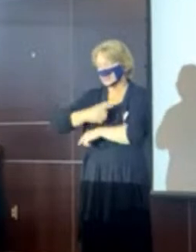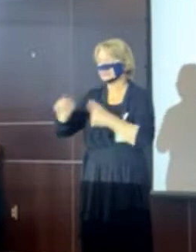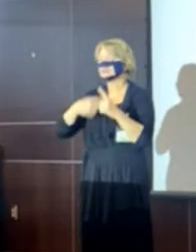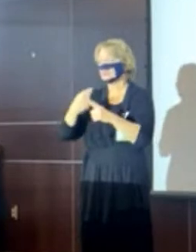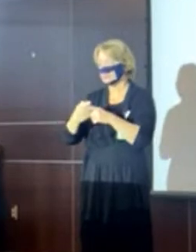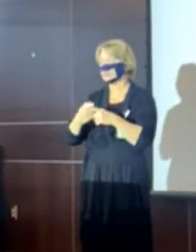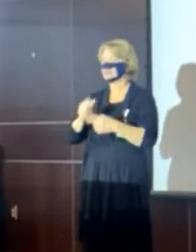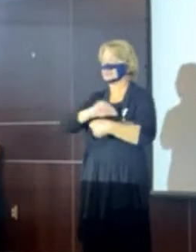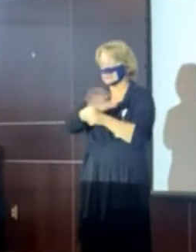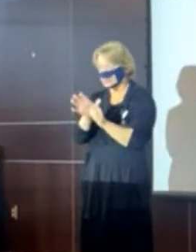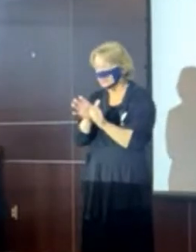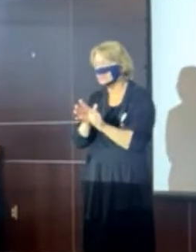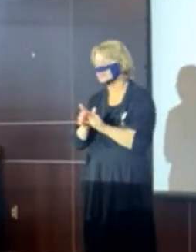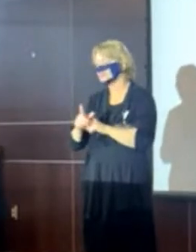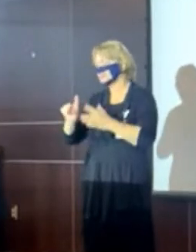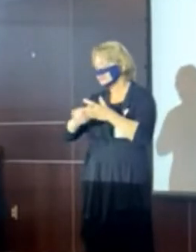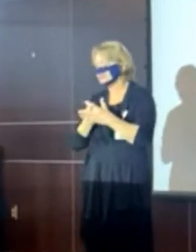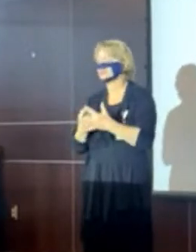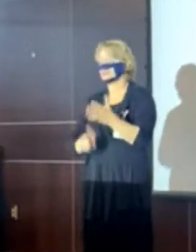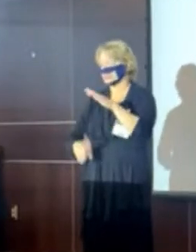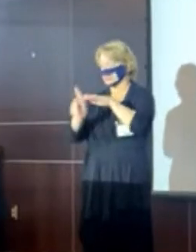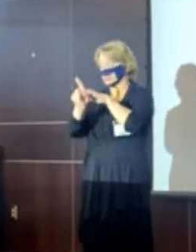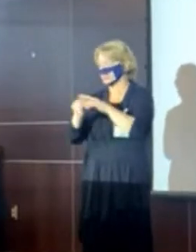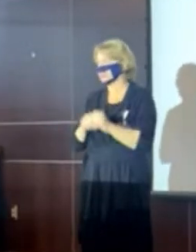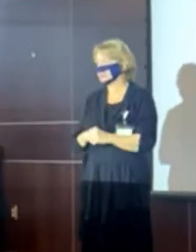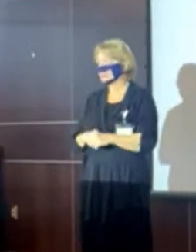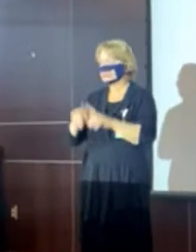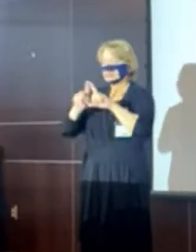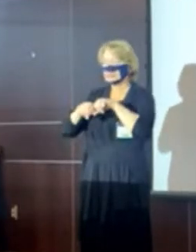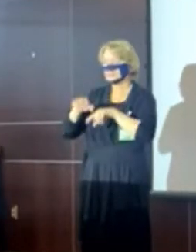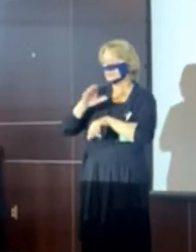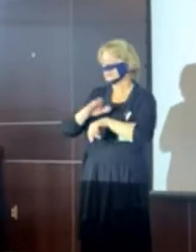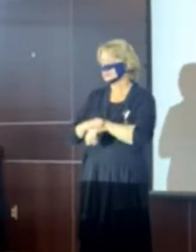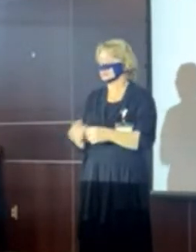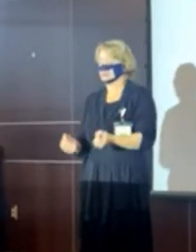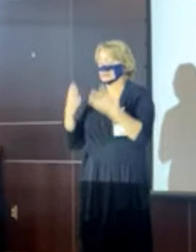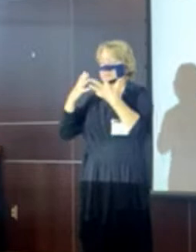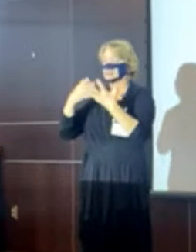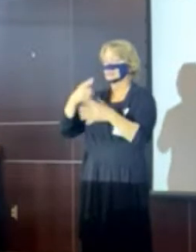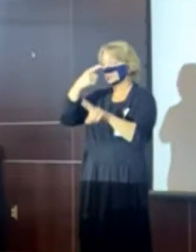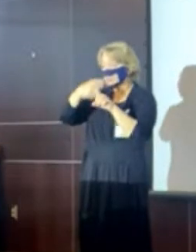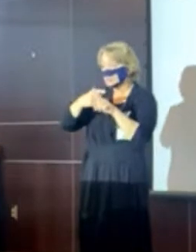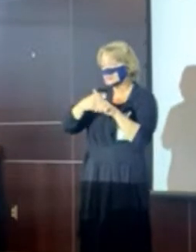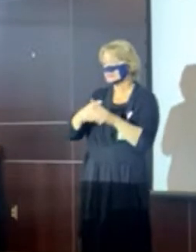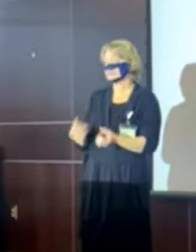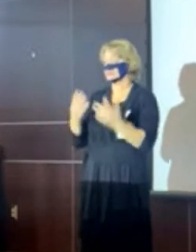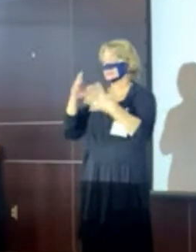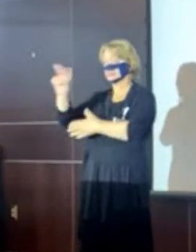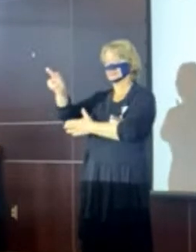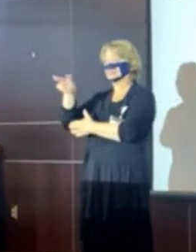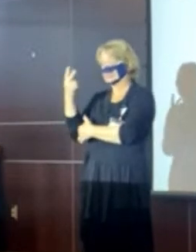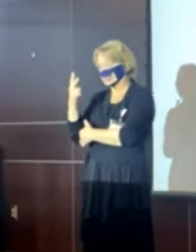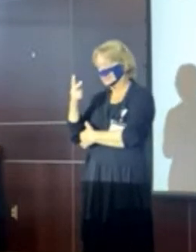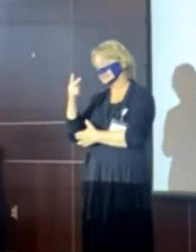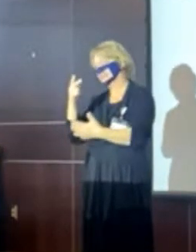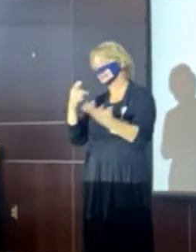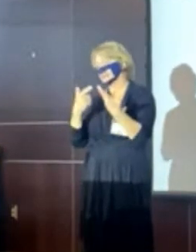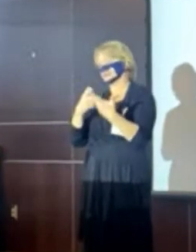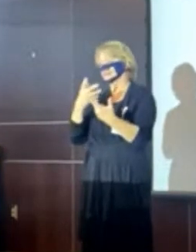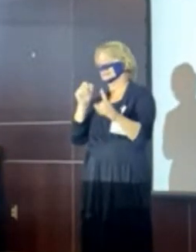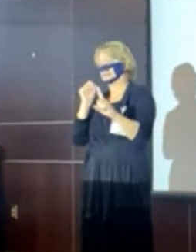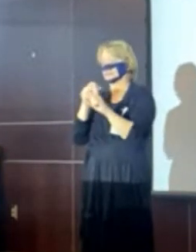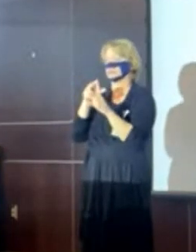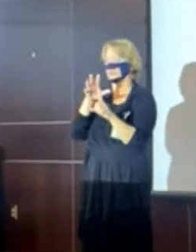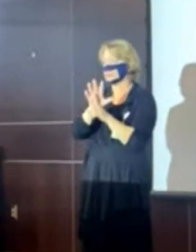how large, how many people were actually positive, how many secondary cases you have off. So, an event can lead